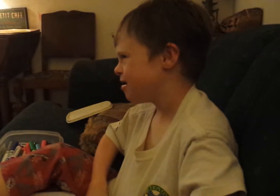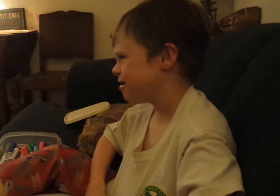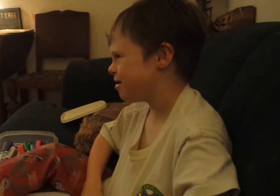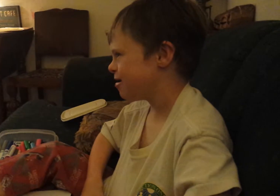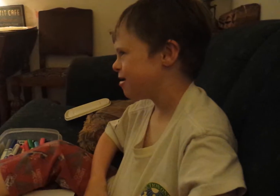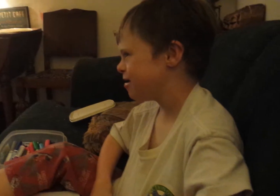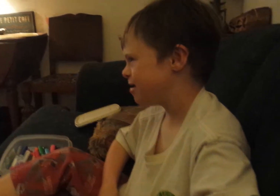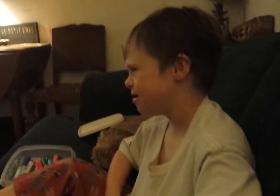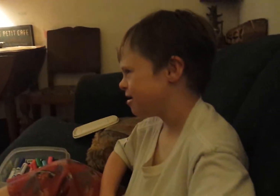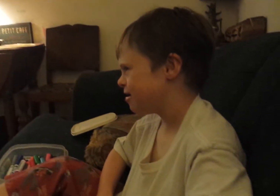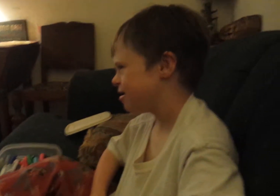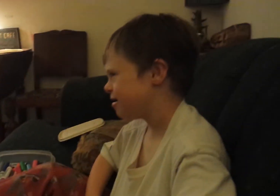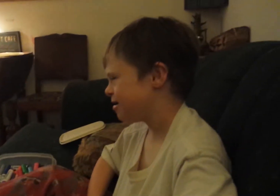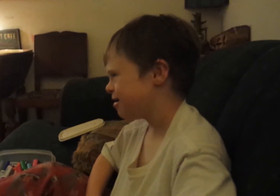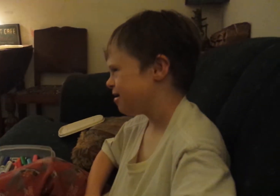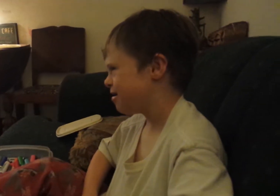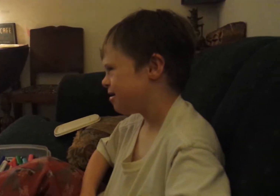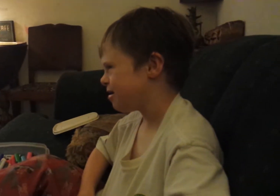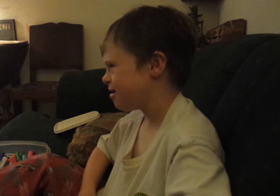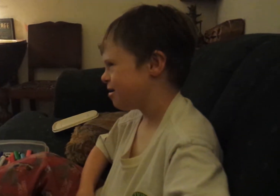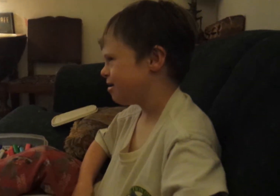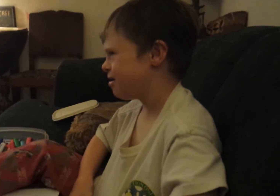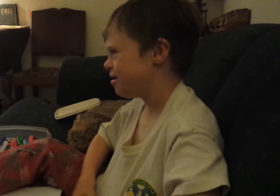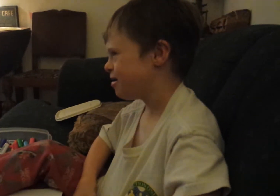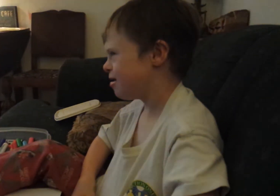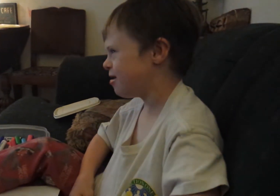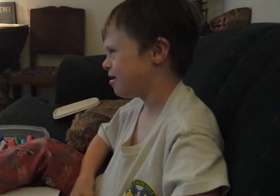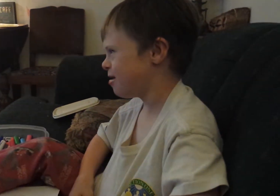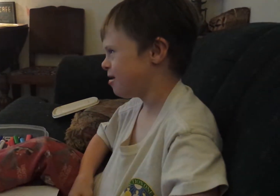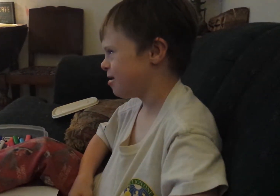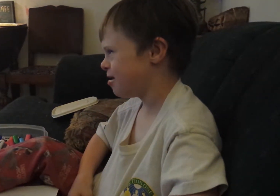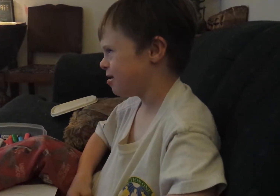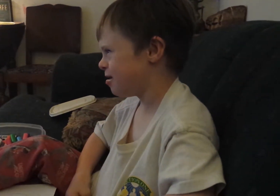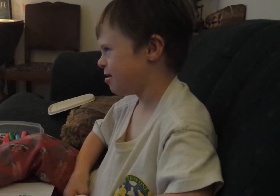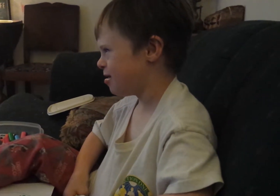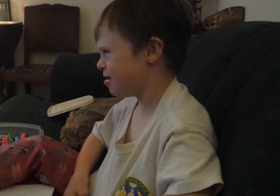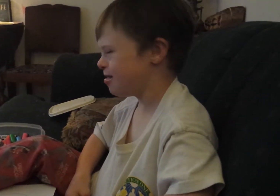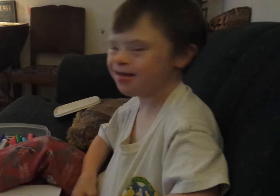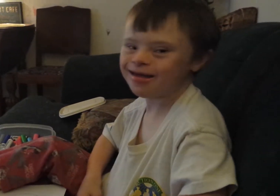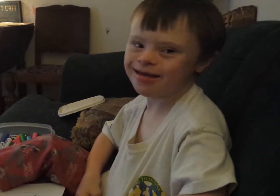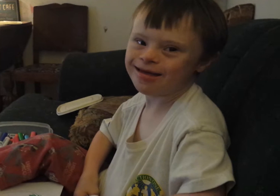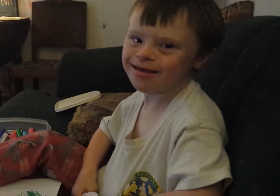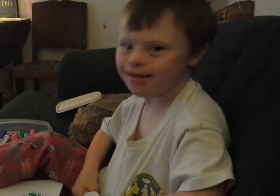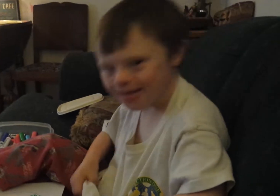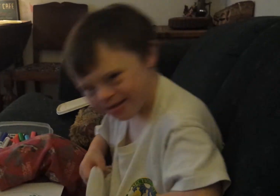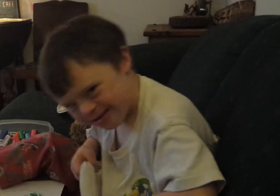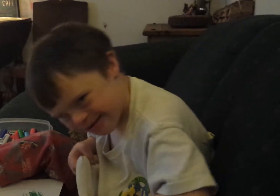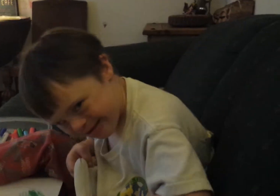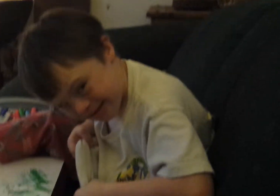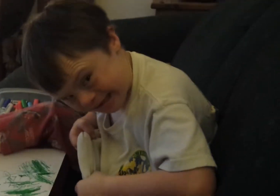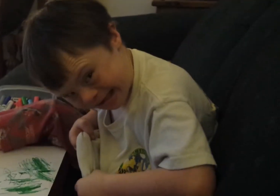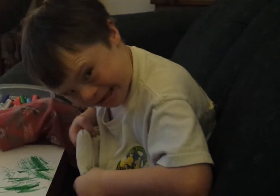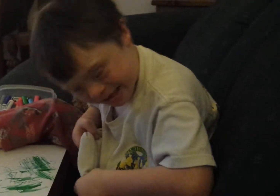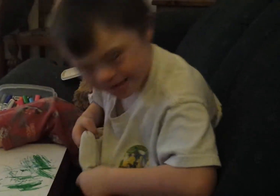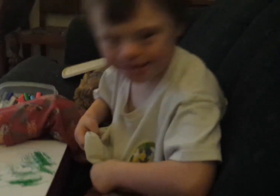Oh! I get it! Black! That's better! Are you ready for more sign? I'm